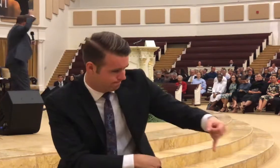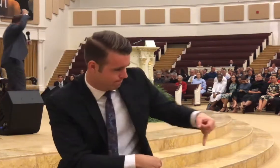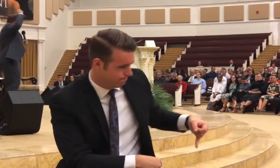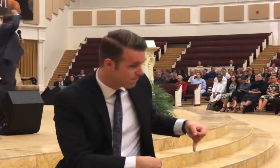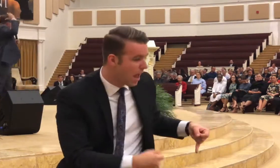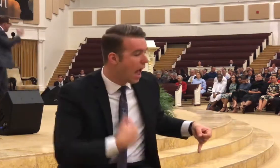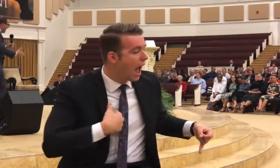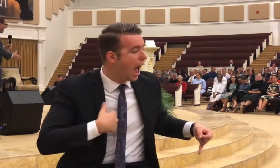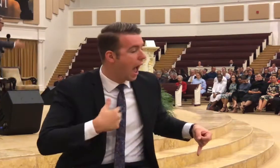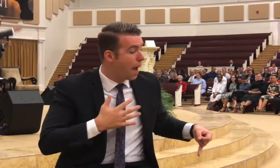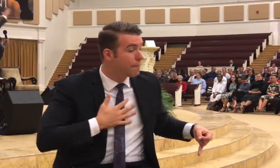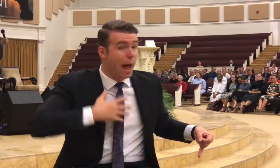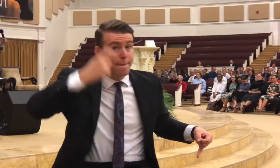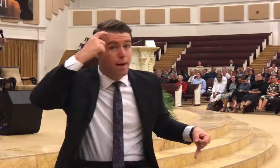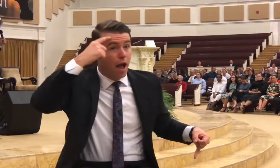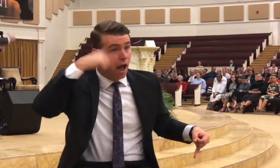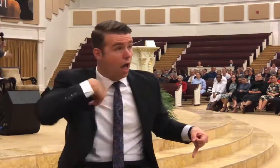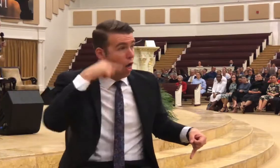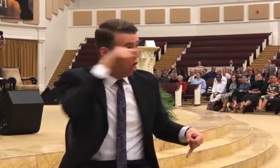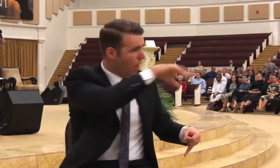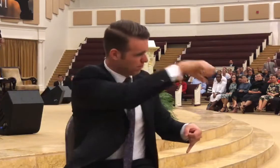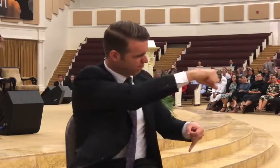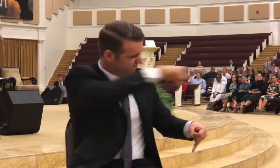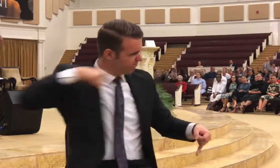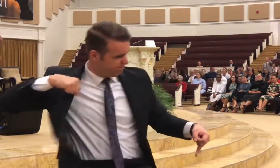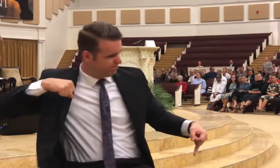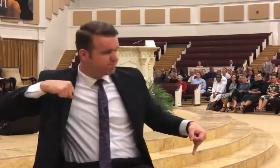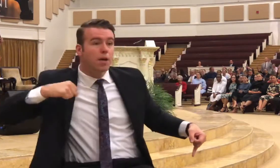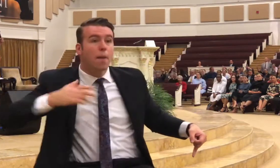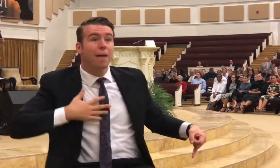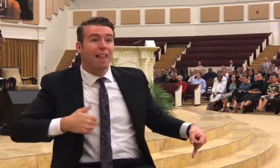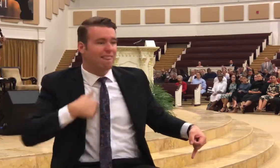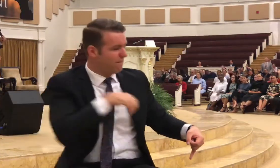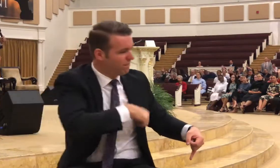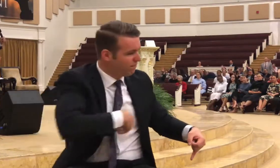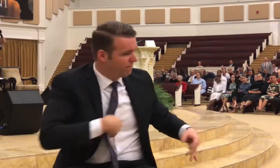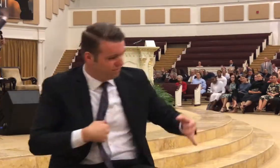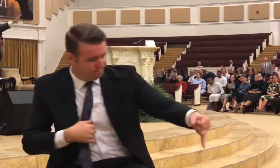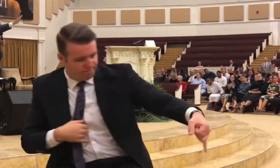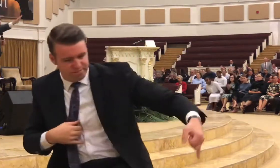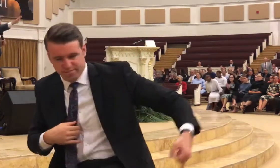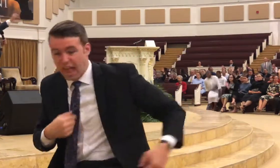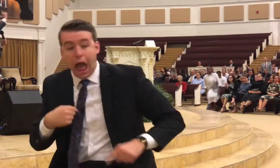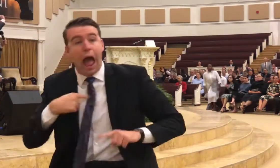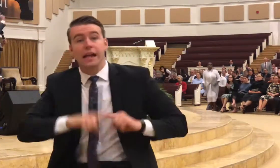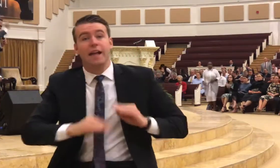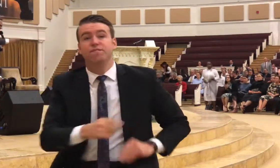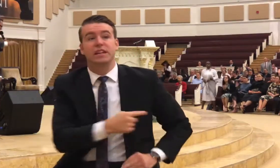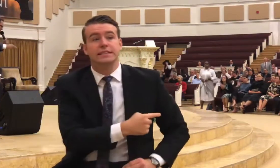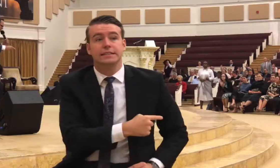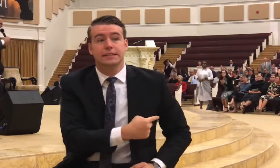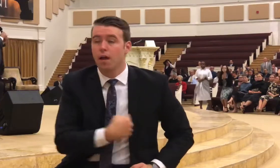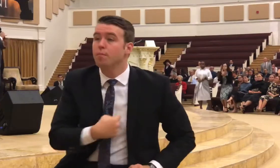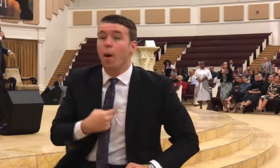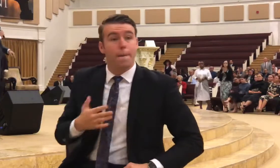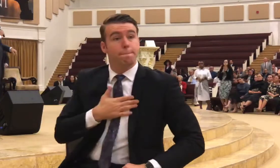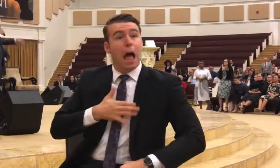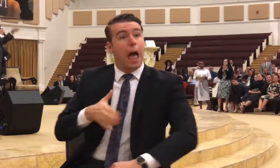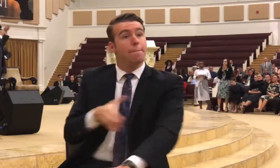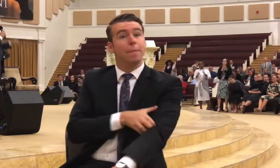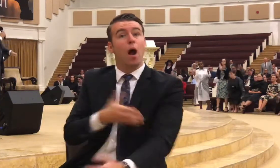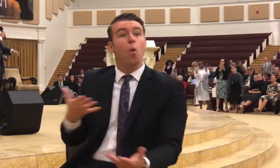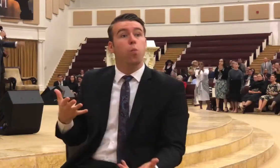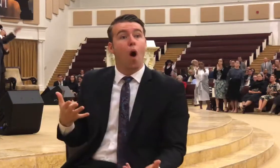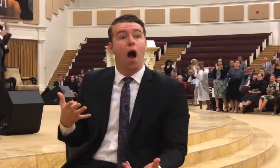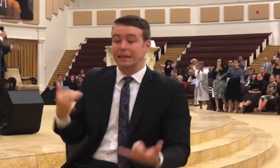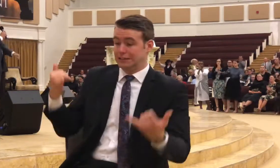take dominion over my mind, over my life. I can't fix all that. I don't have the power, but what I can do, this is